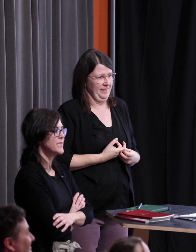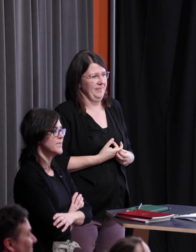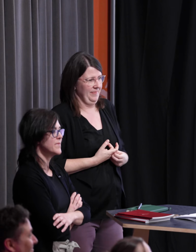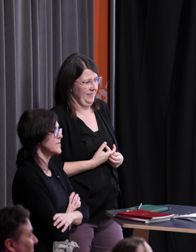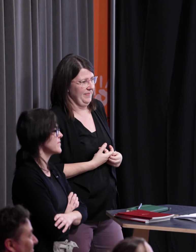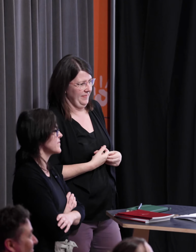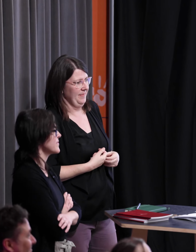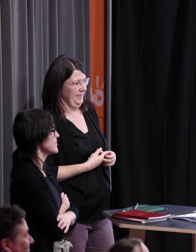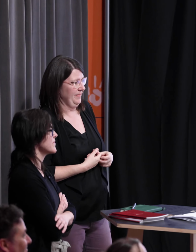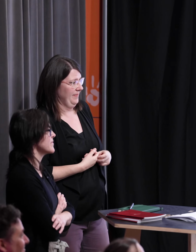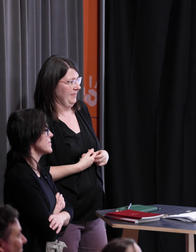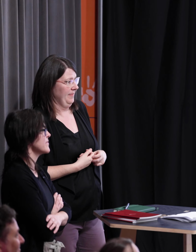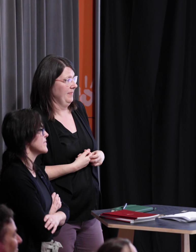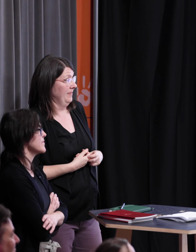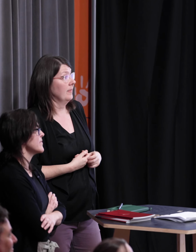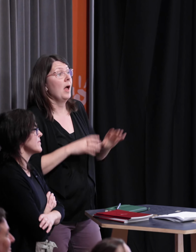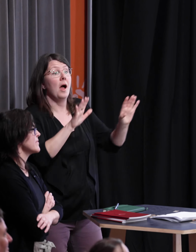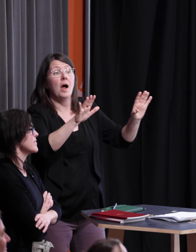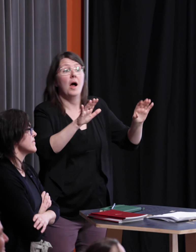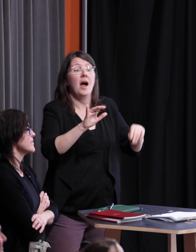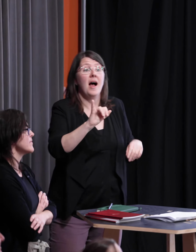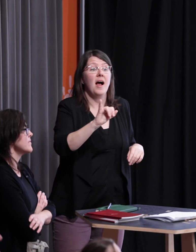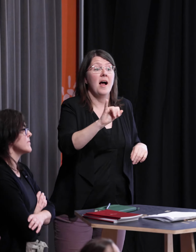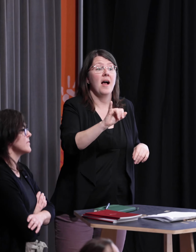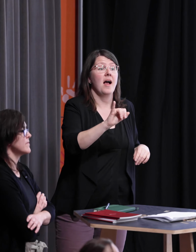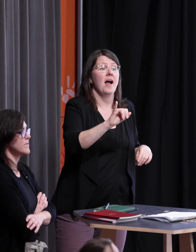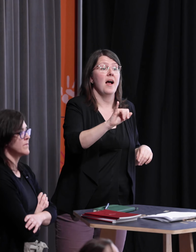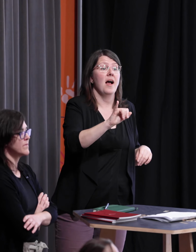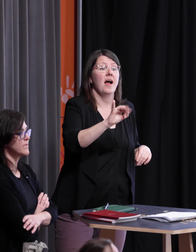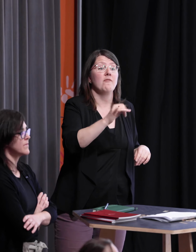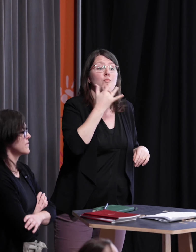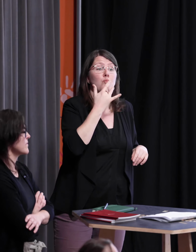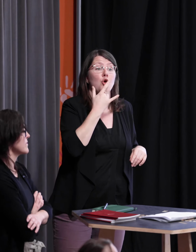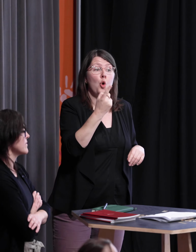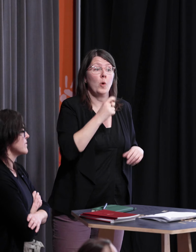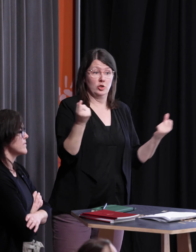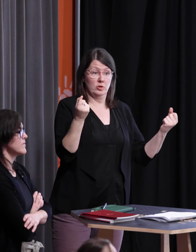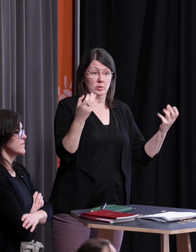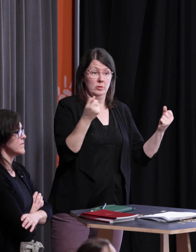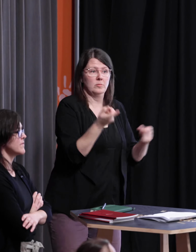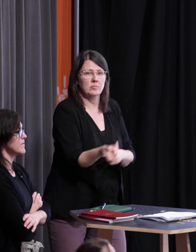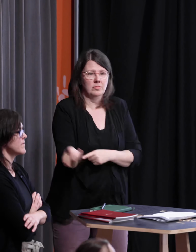Oh, and one disclaimer. If you'd like to ask a question in ASL, please come up to the stage and ask it.